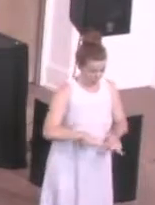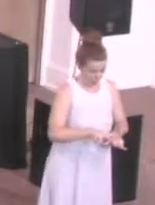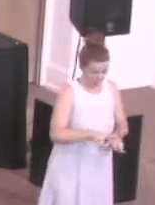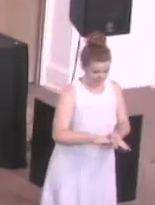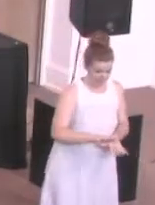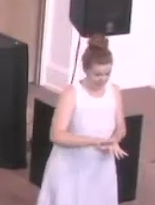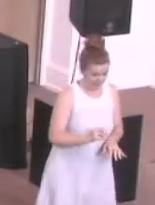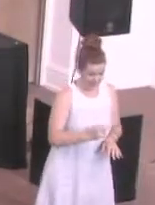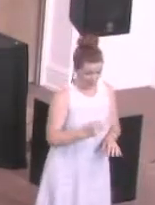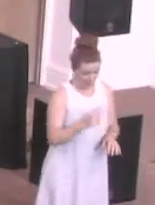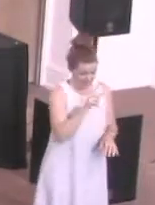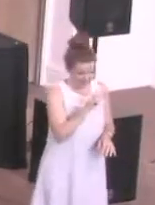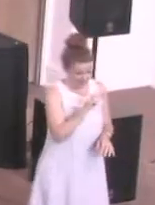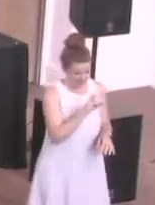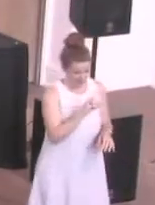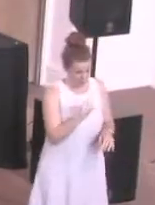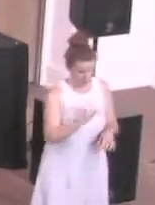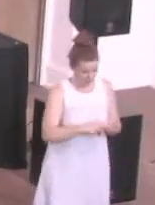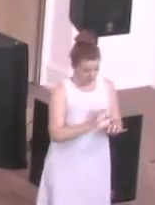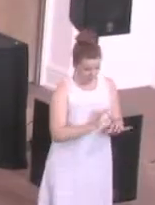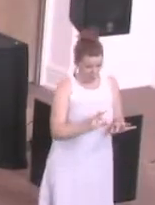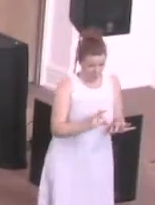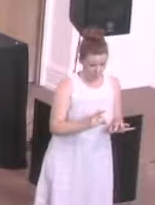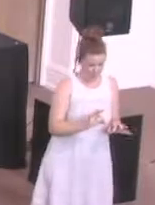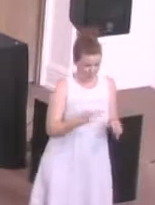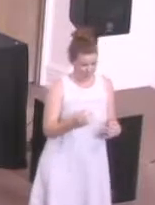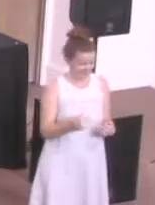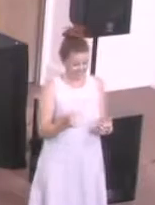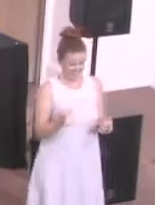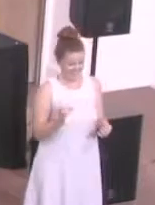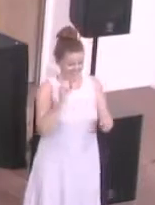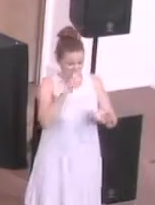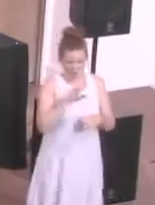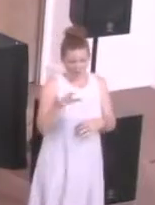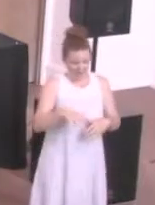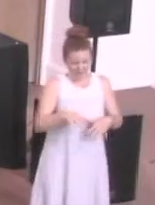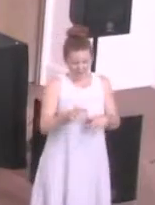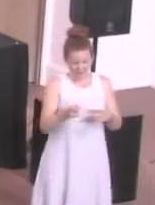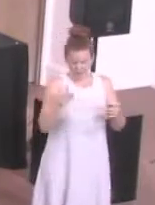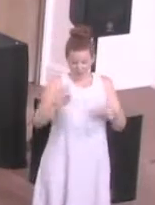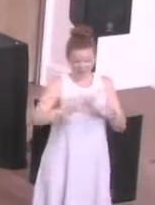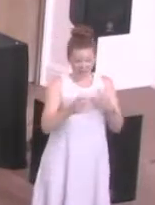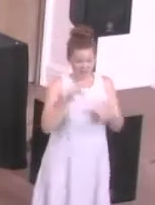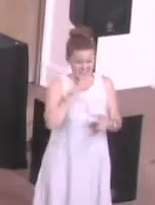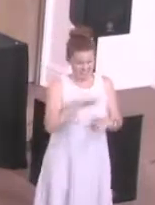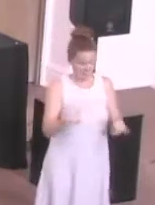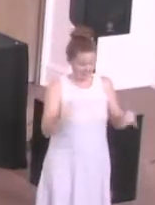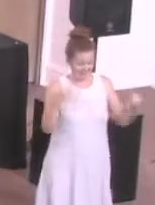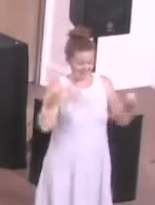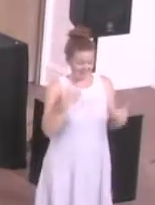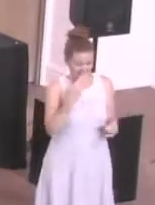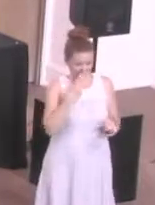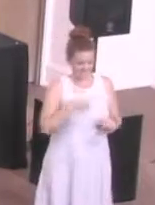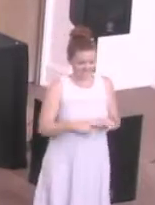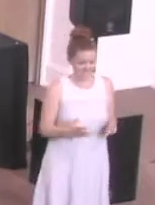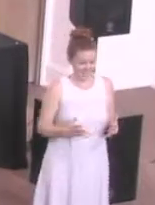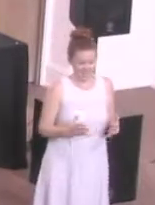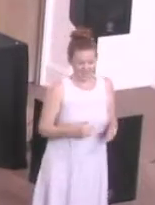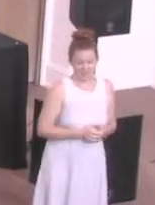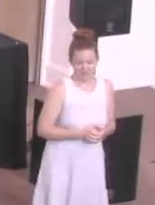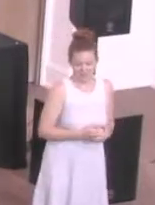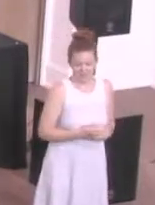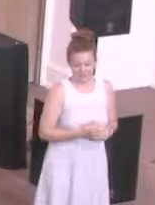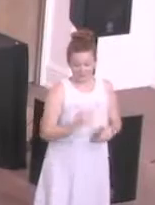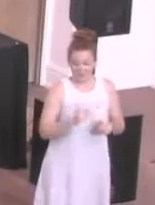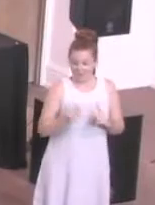heart, they're so pure, and it's all about reaching you and the kids for Jesus. And something to know, he may be ministering to kids, but he's